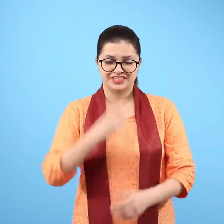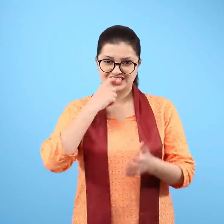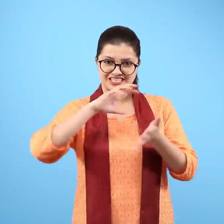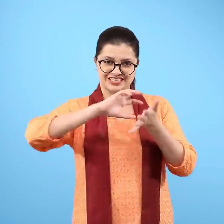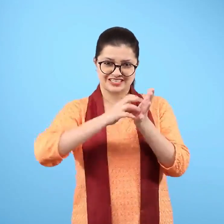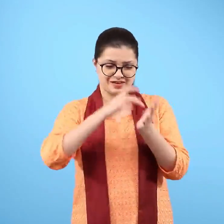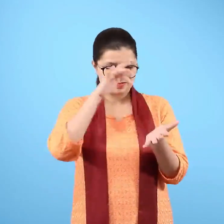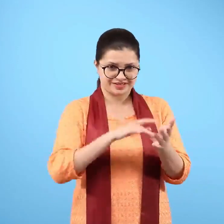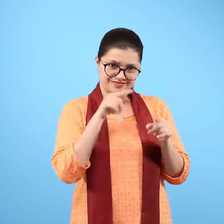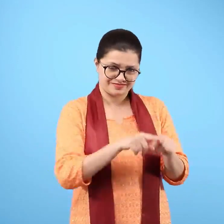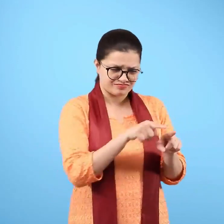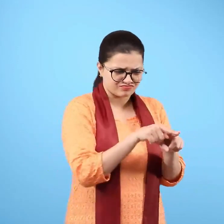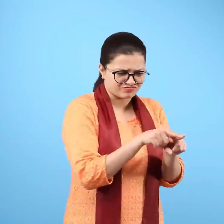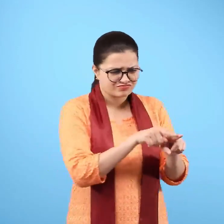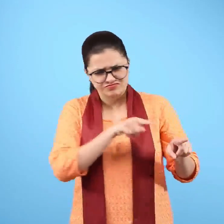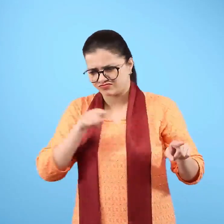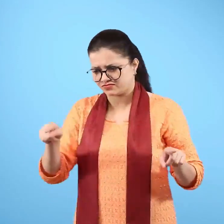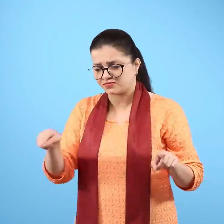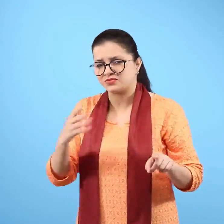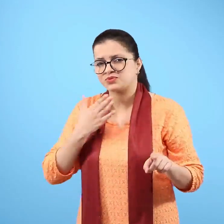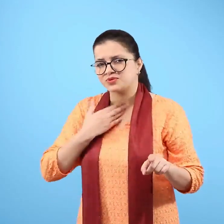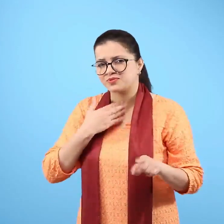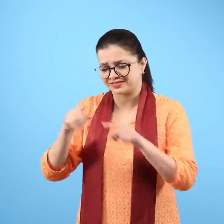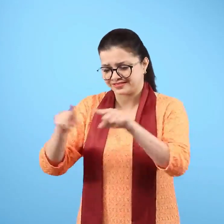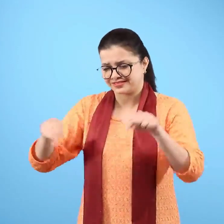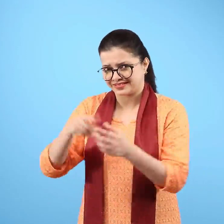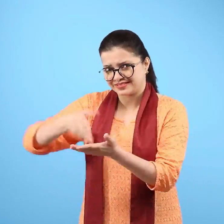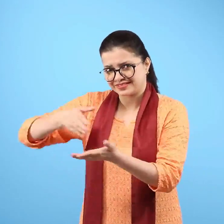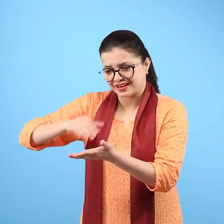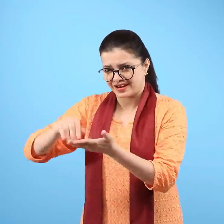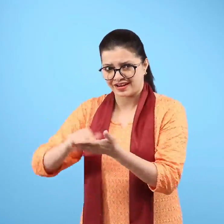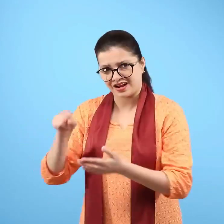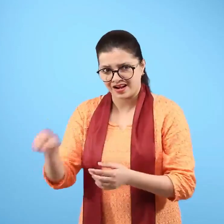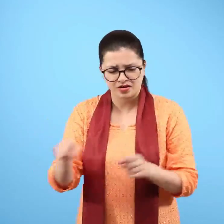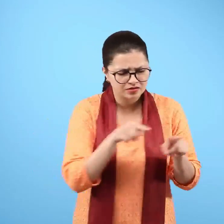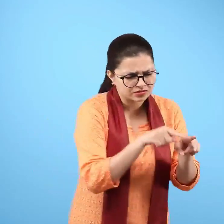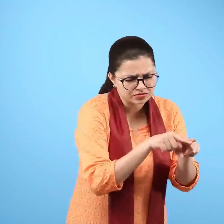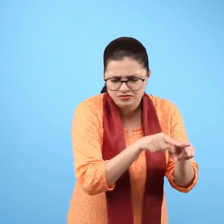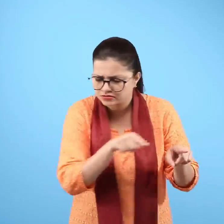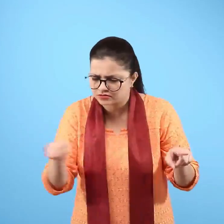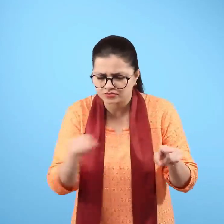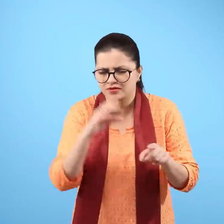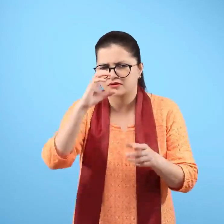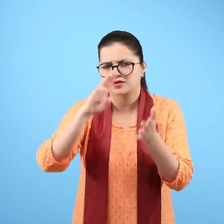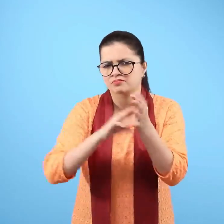How many centimeters away is Idlipur from Barfinagar on the map?